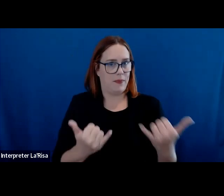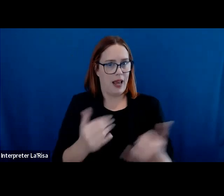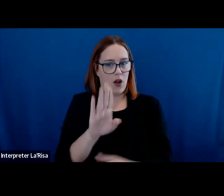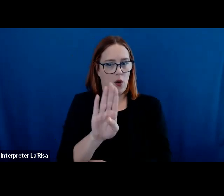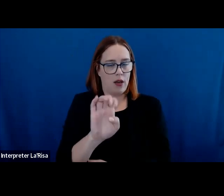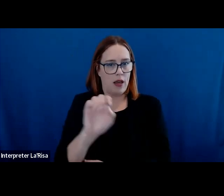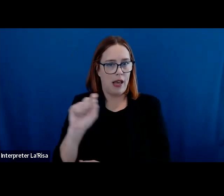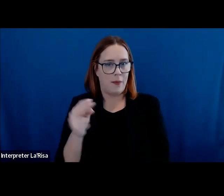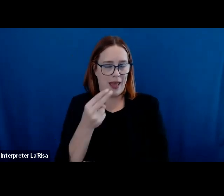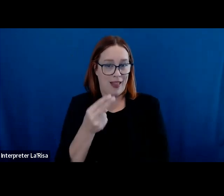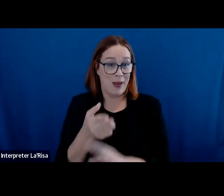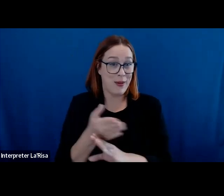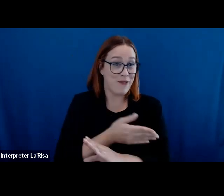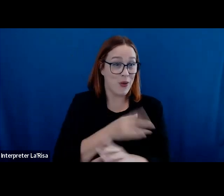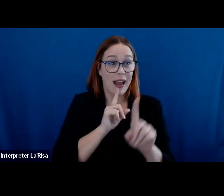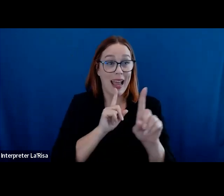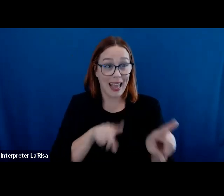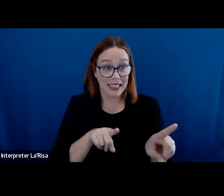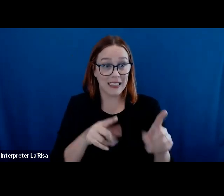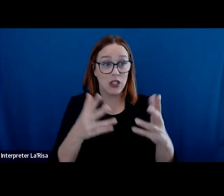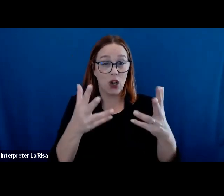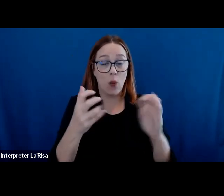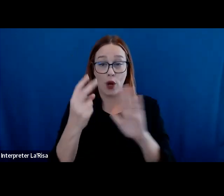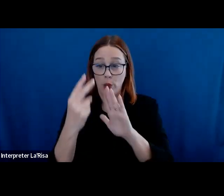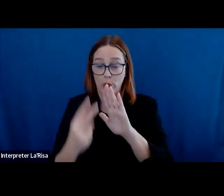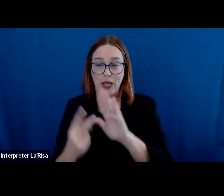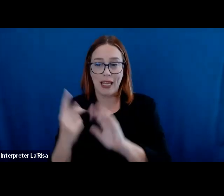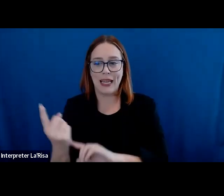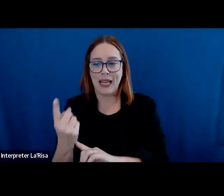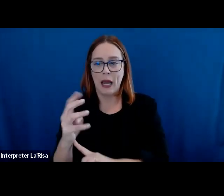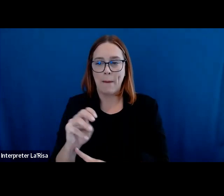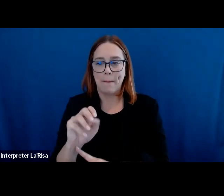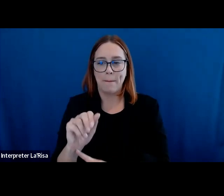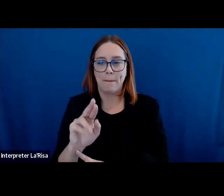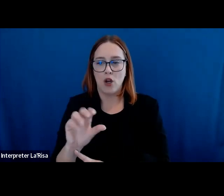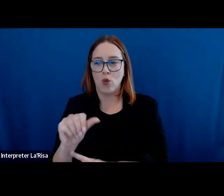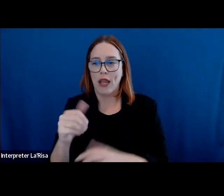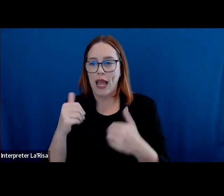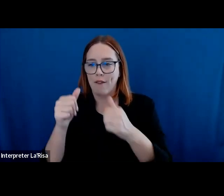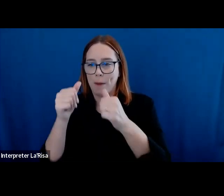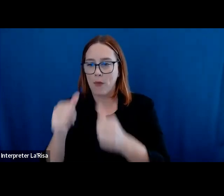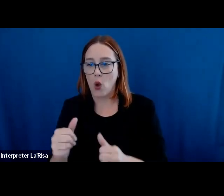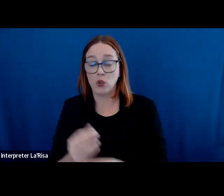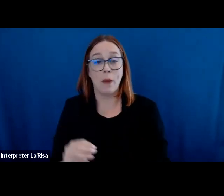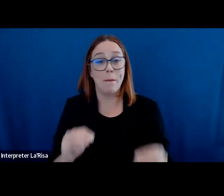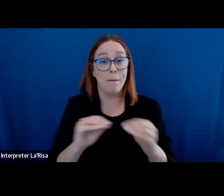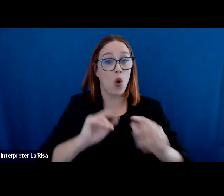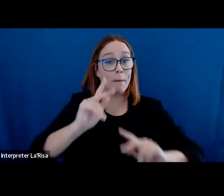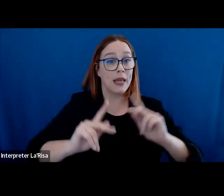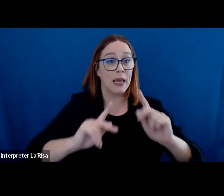before I answer that question, I'm going to read something that Maria has in the chat. And it says, more people from different